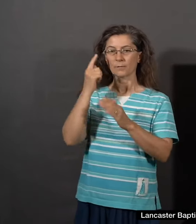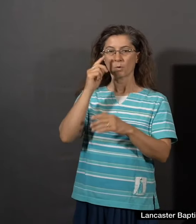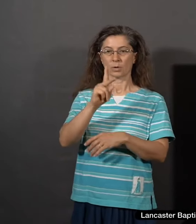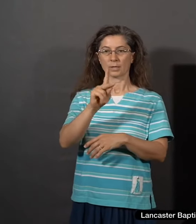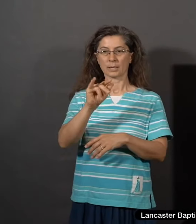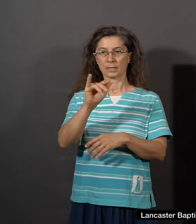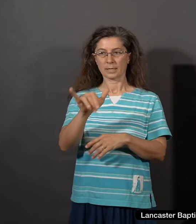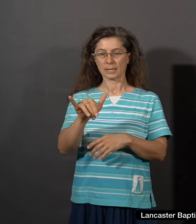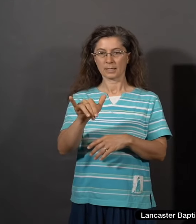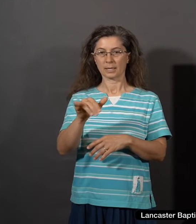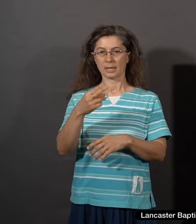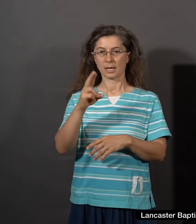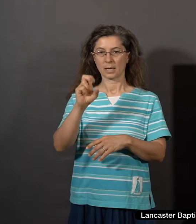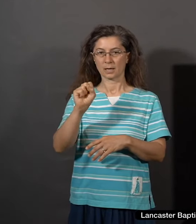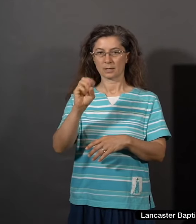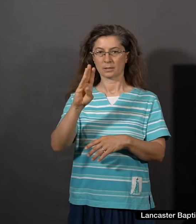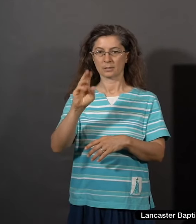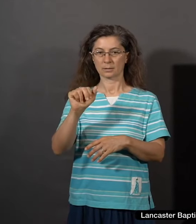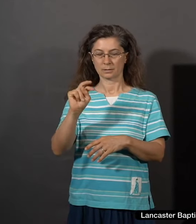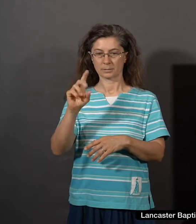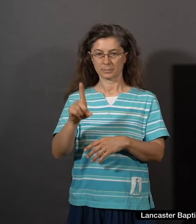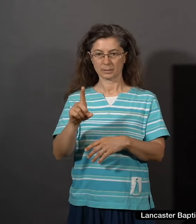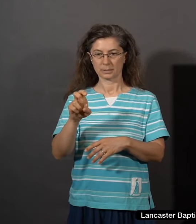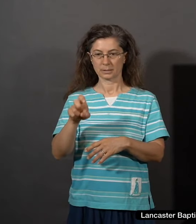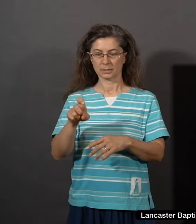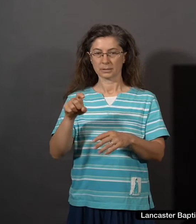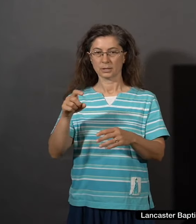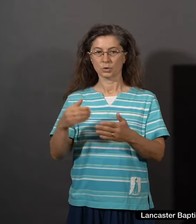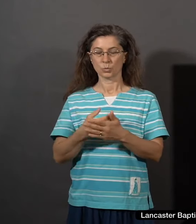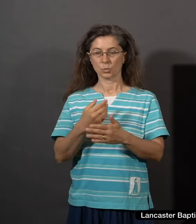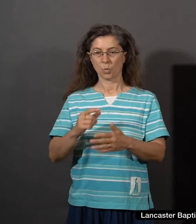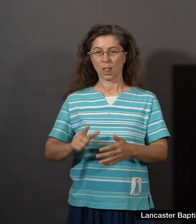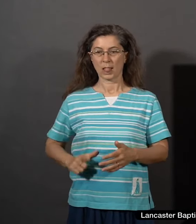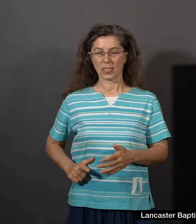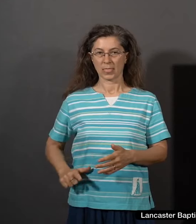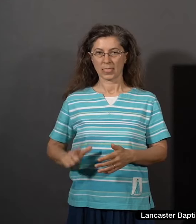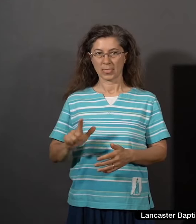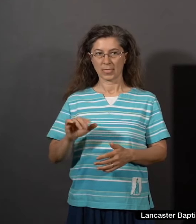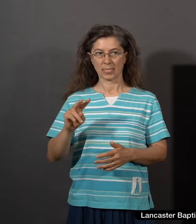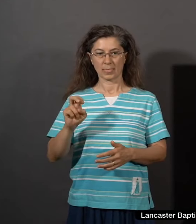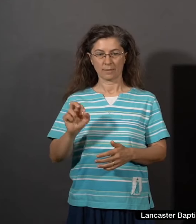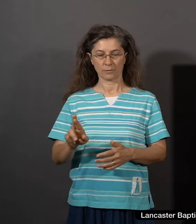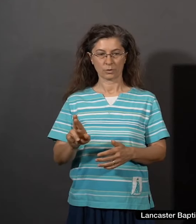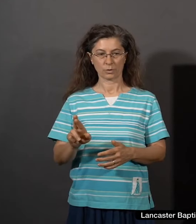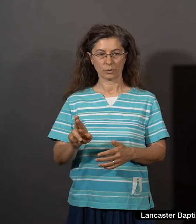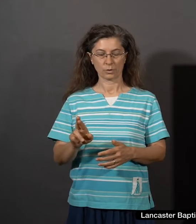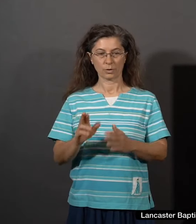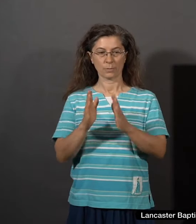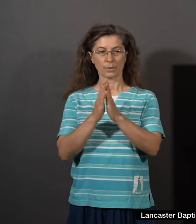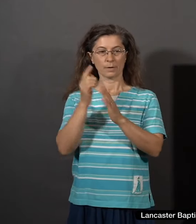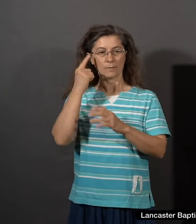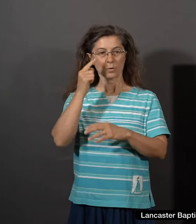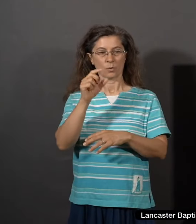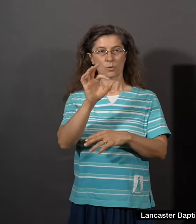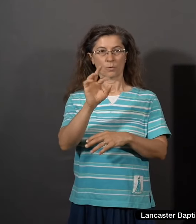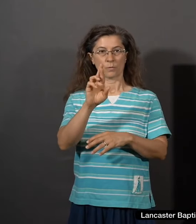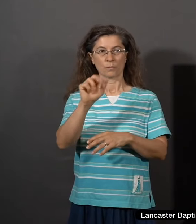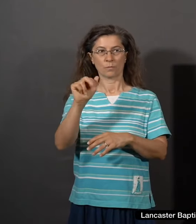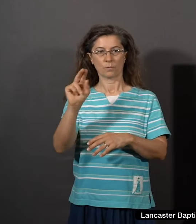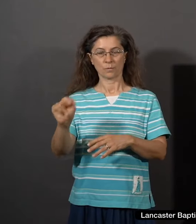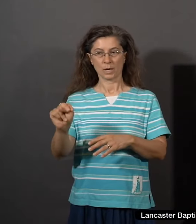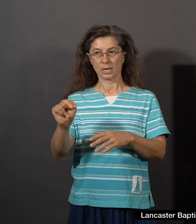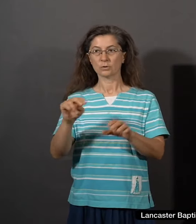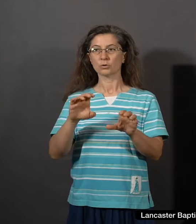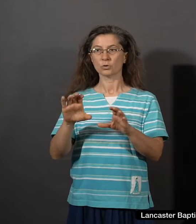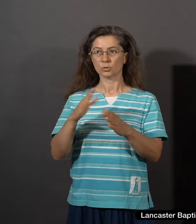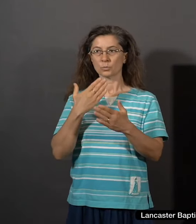waiting for a uh liver transplant joanne loughburn having her treatments regularly fran weibel has been recovering from a